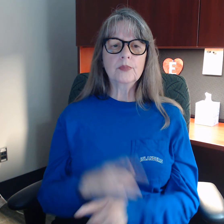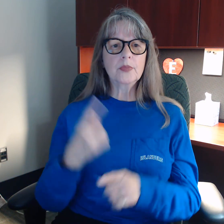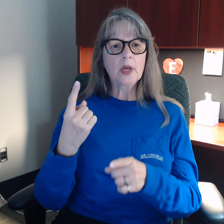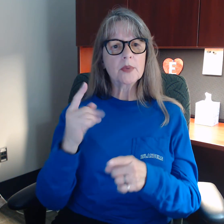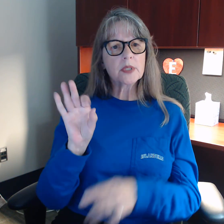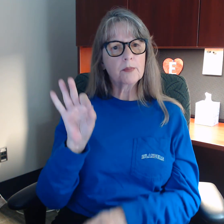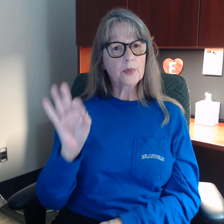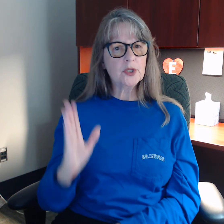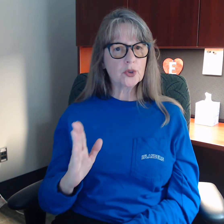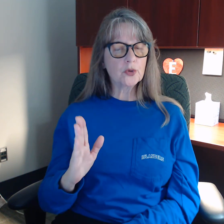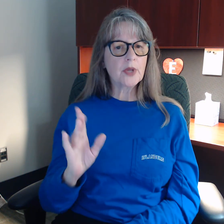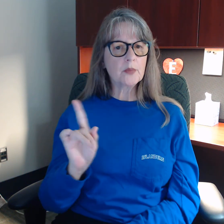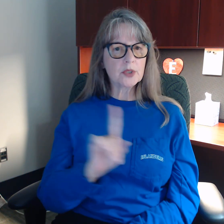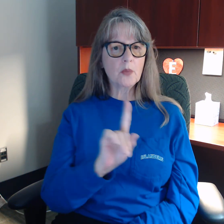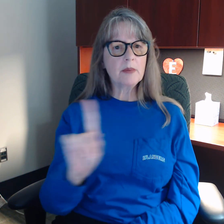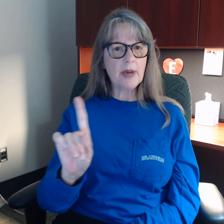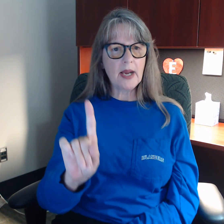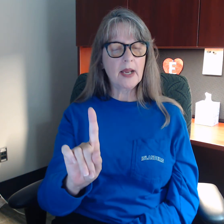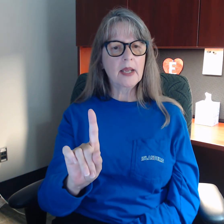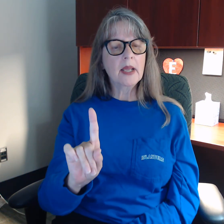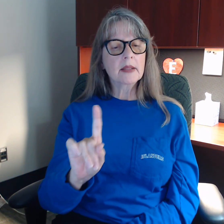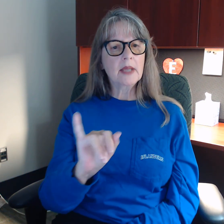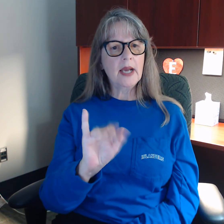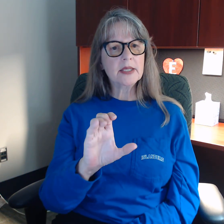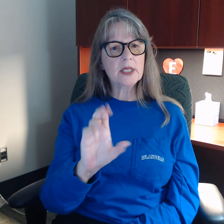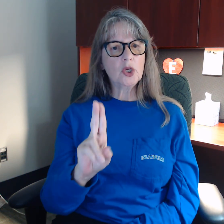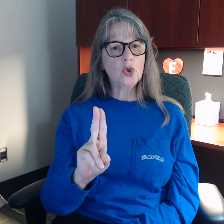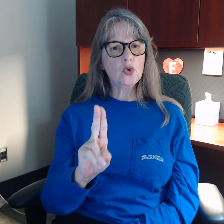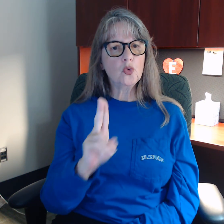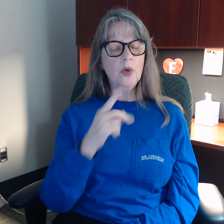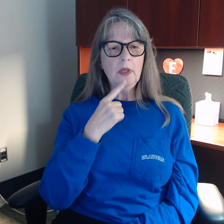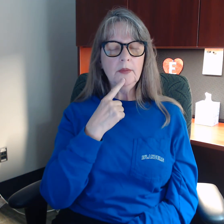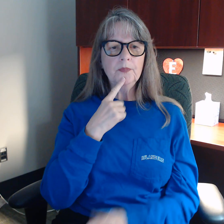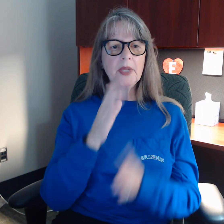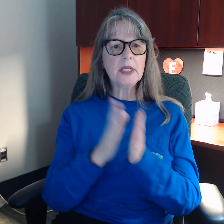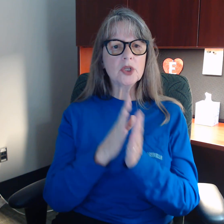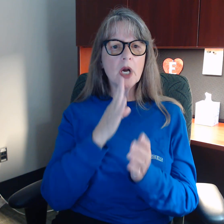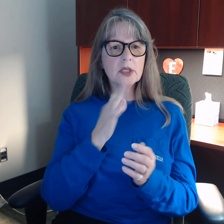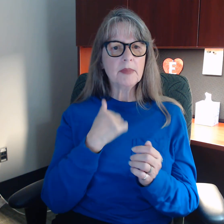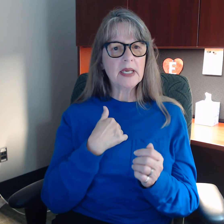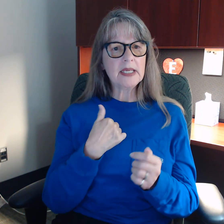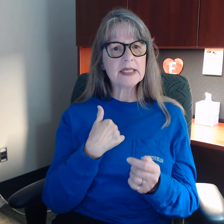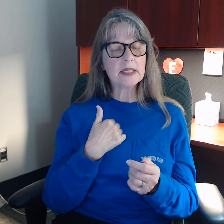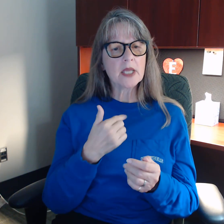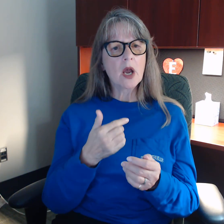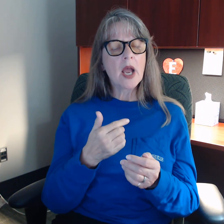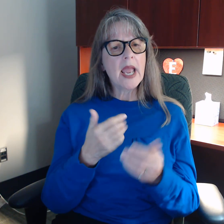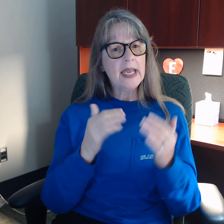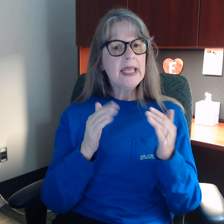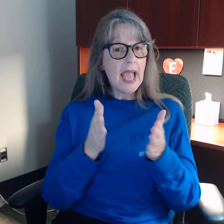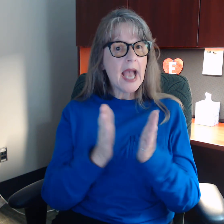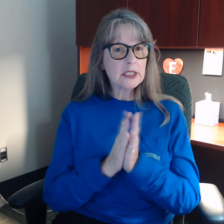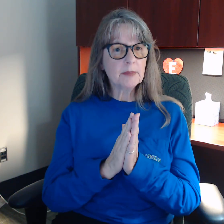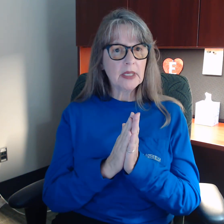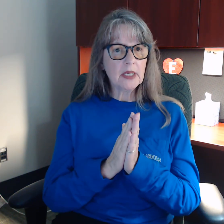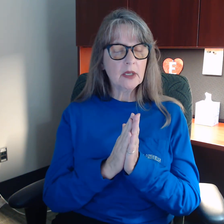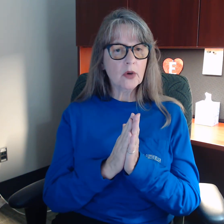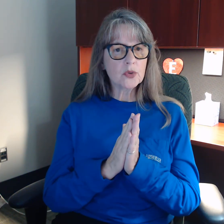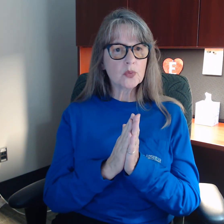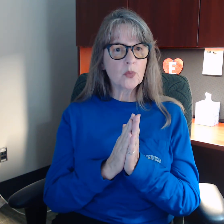There was a preacher that was going by the ICU, and he talked to me, and he says, and he asked me, he goes, was